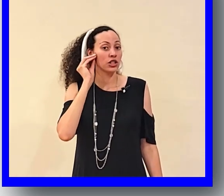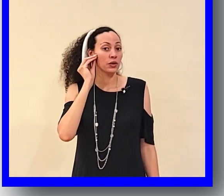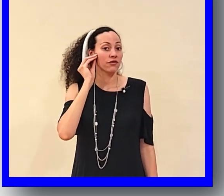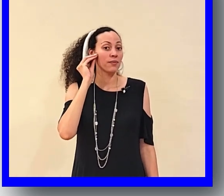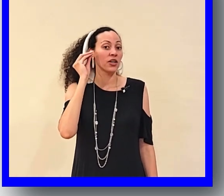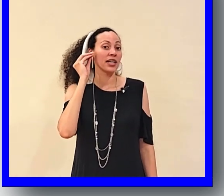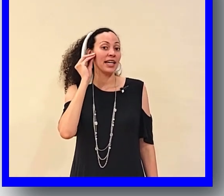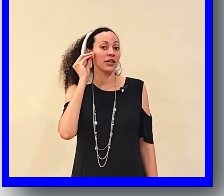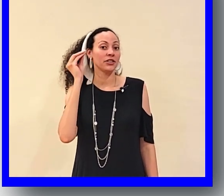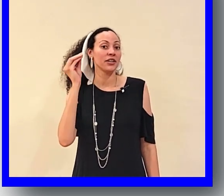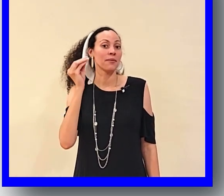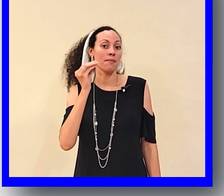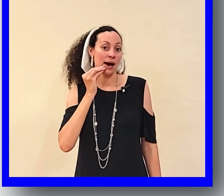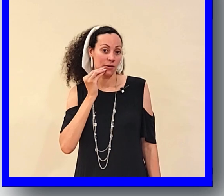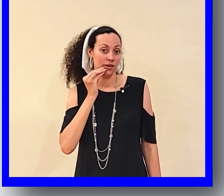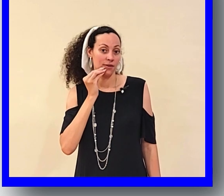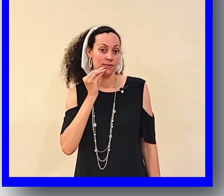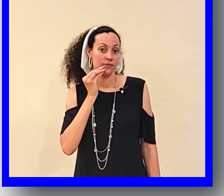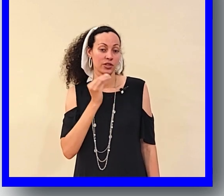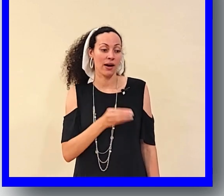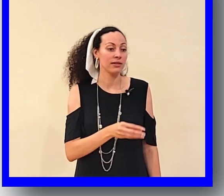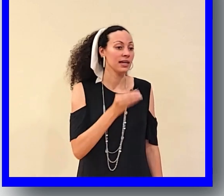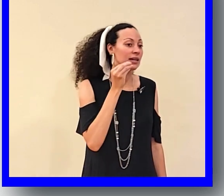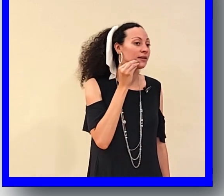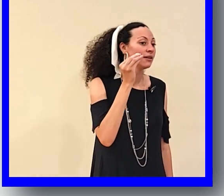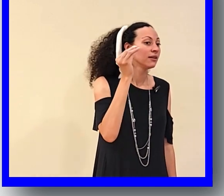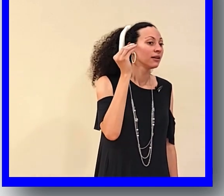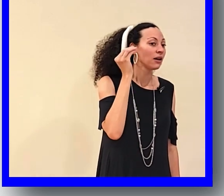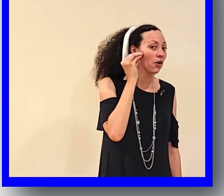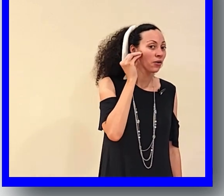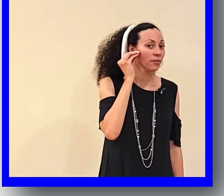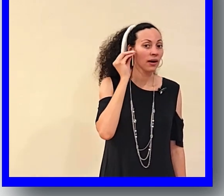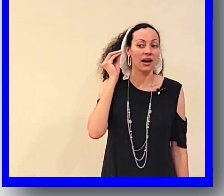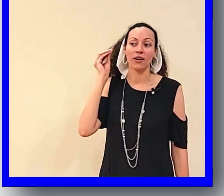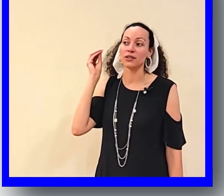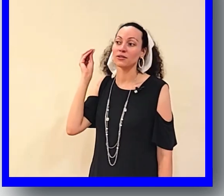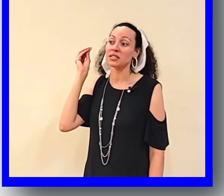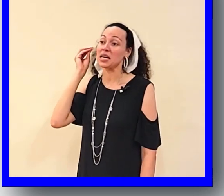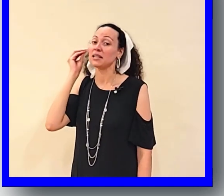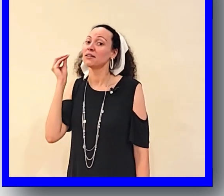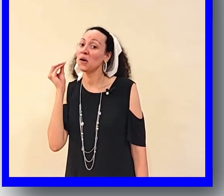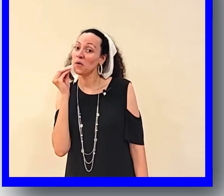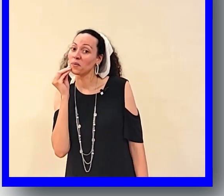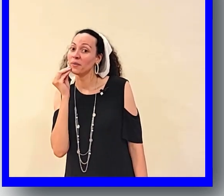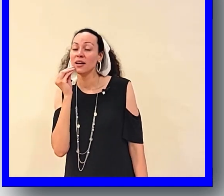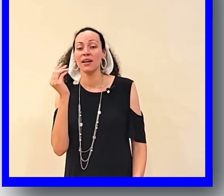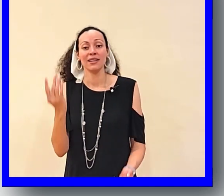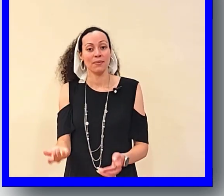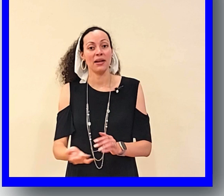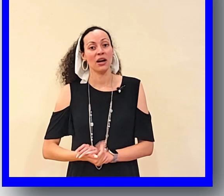or you can do it from your ear to your mouth. So I've seen home, I've also seen